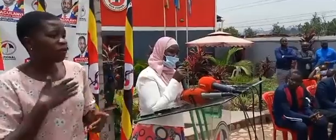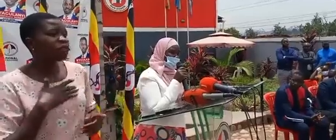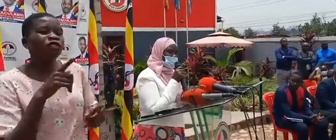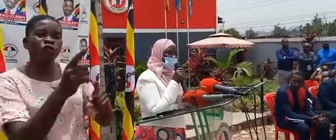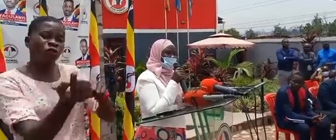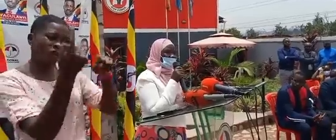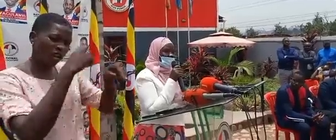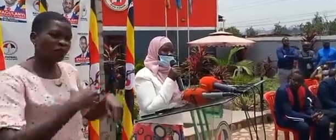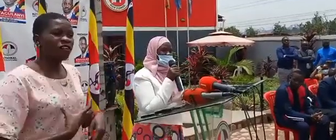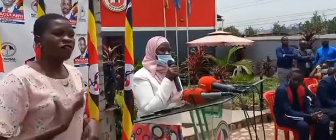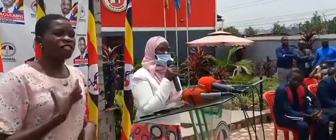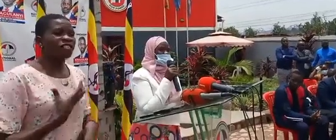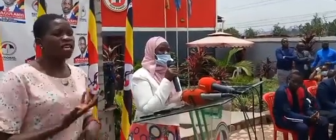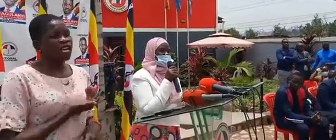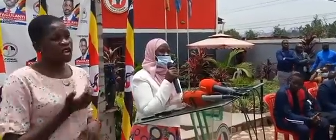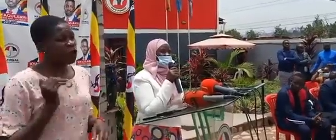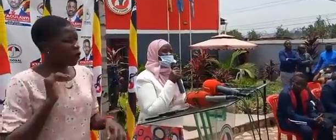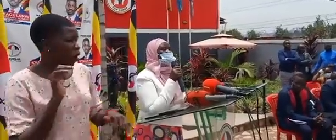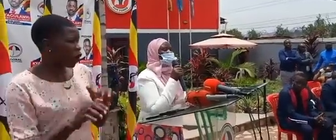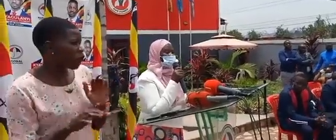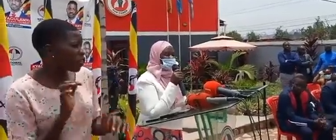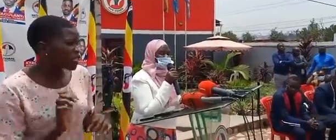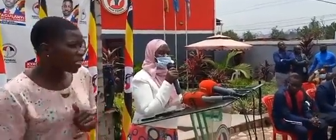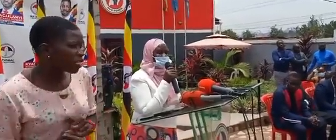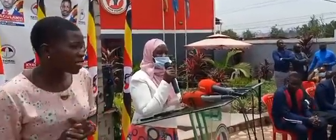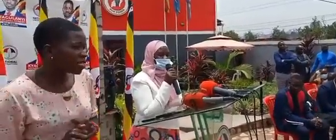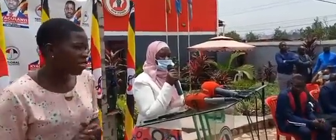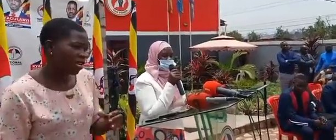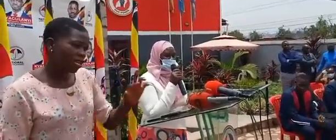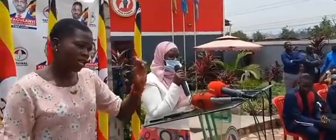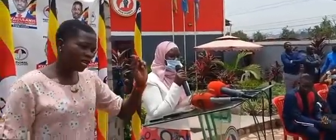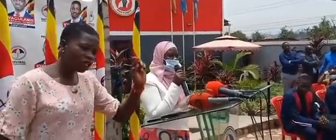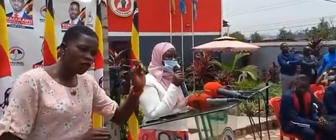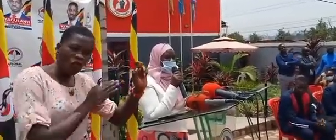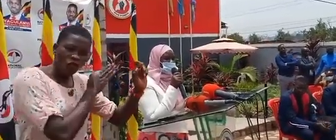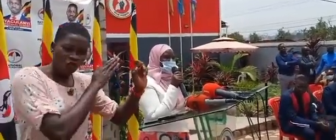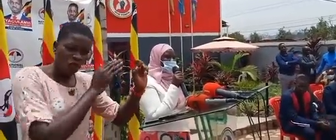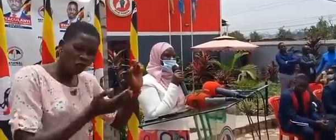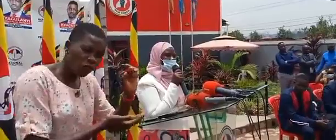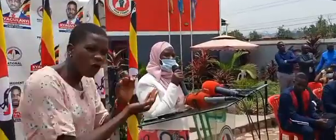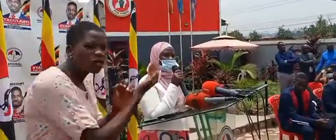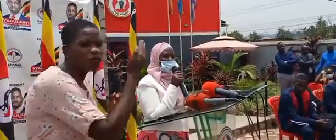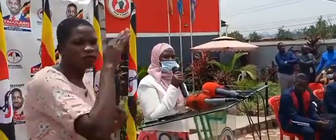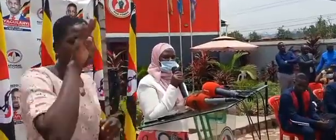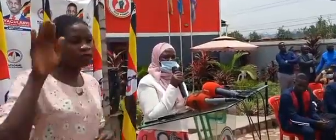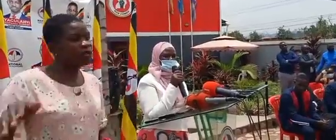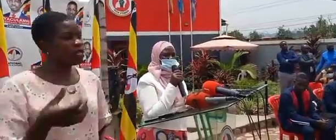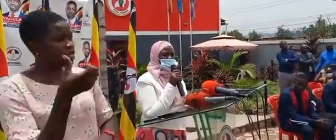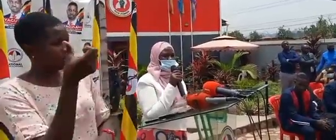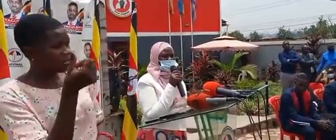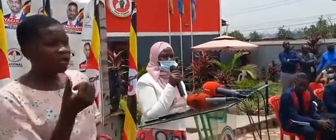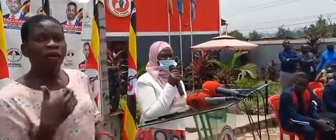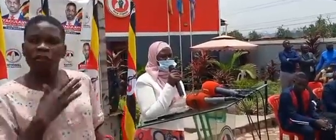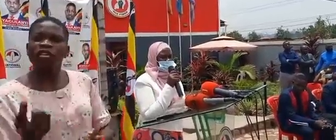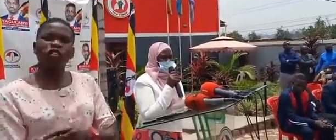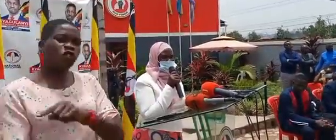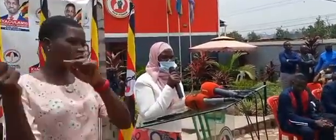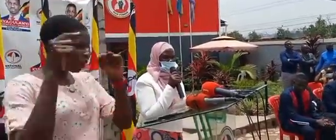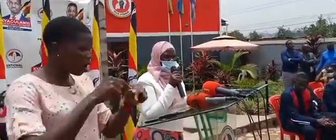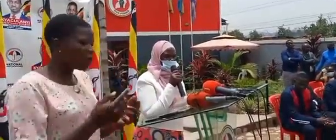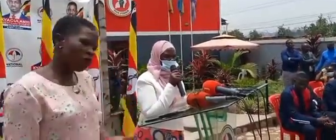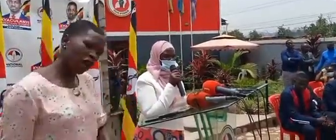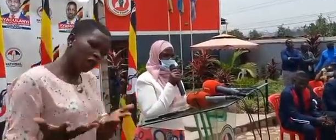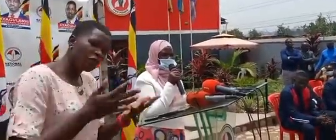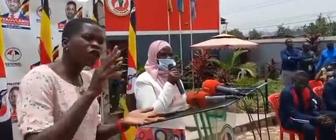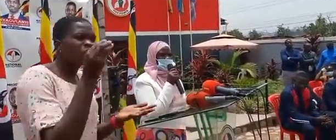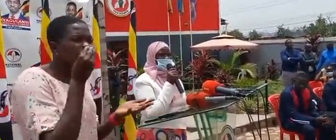fully functional. 8 to 6 offices are always here. please come in here and drop the foodstuffs that you